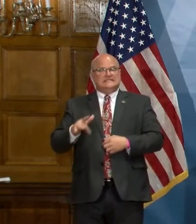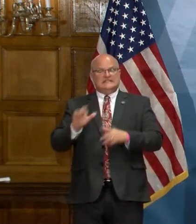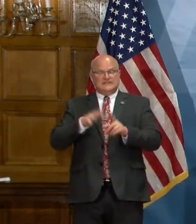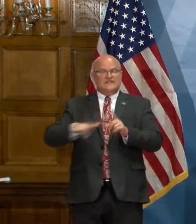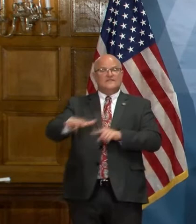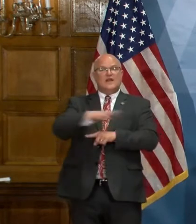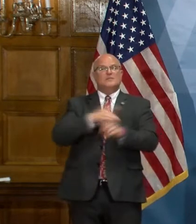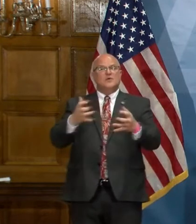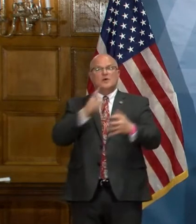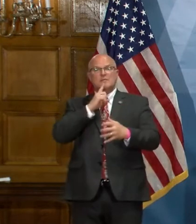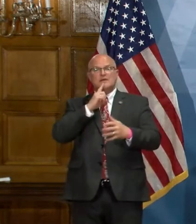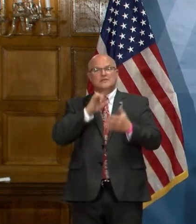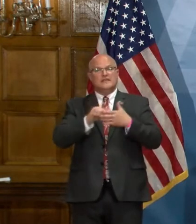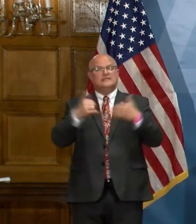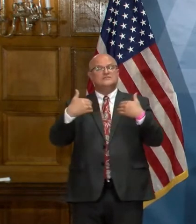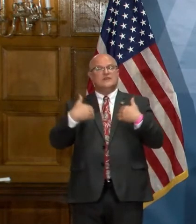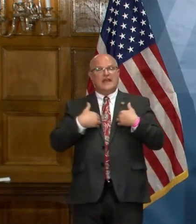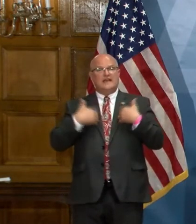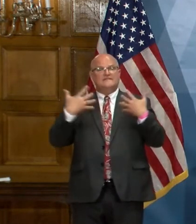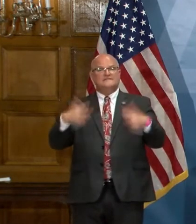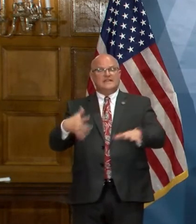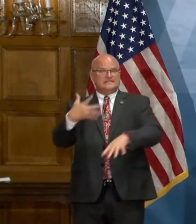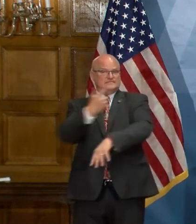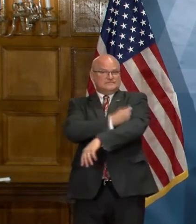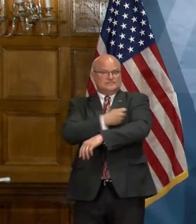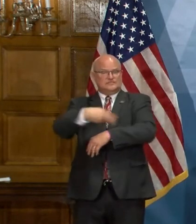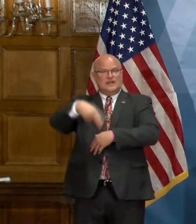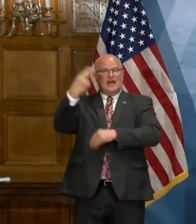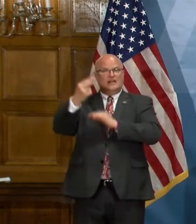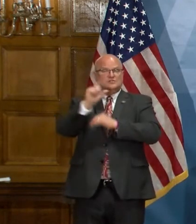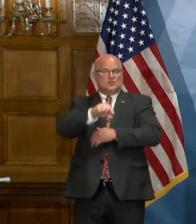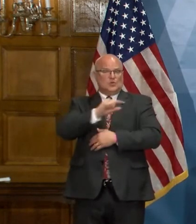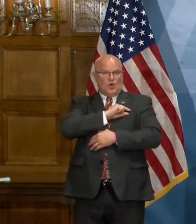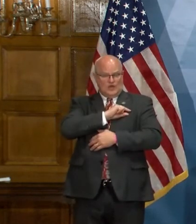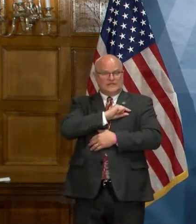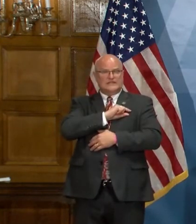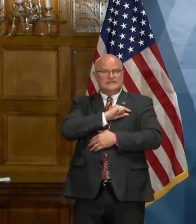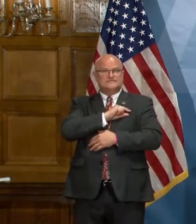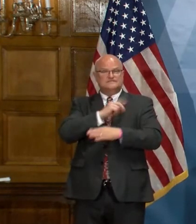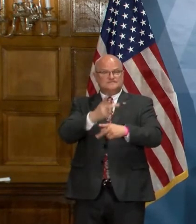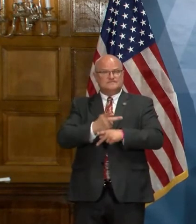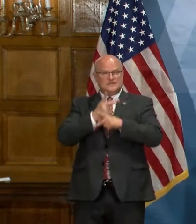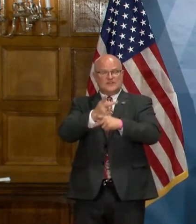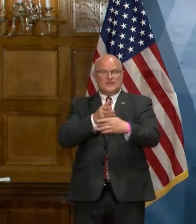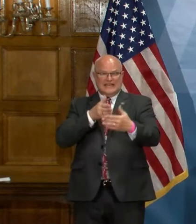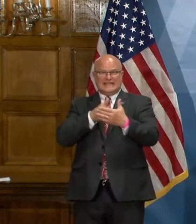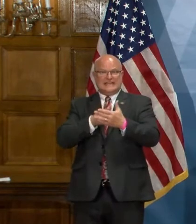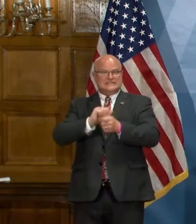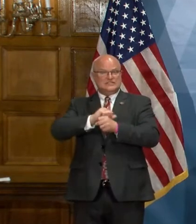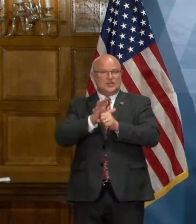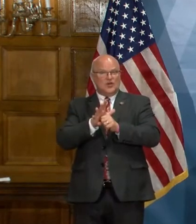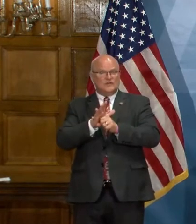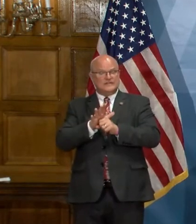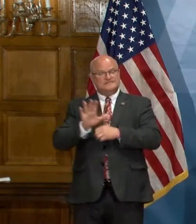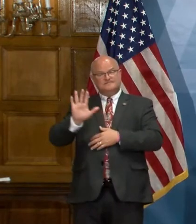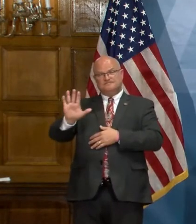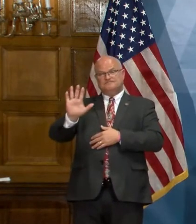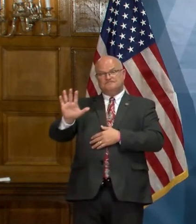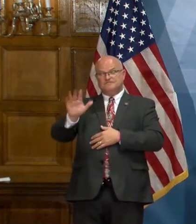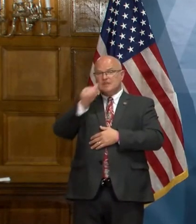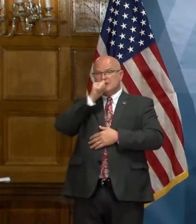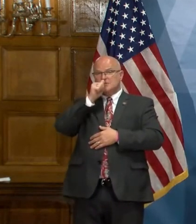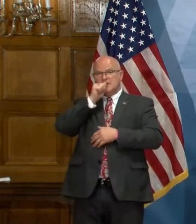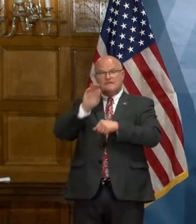environment, they want to make sure you have the highest quality of precautions against COVID, then that's the